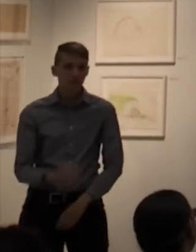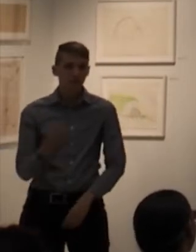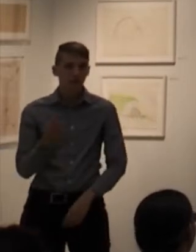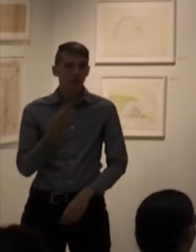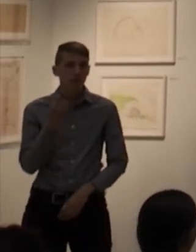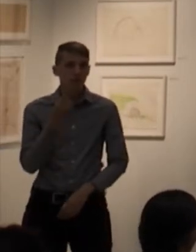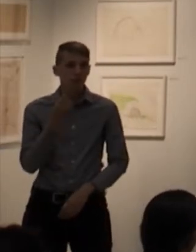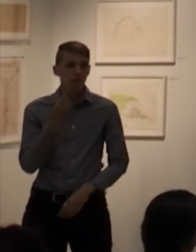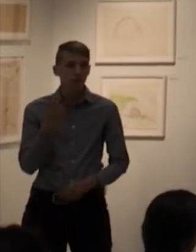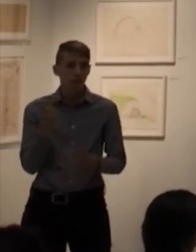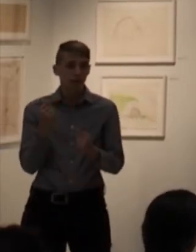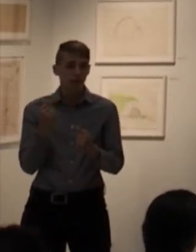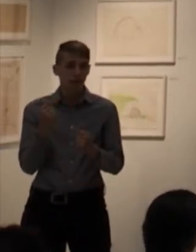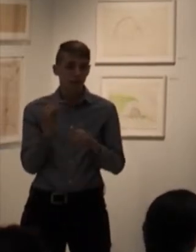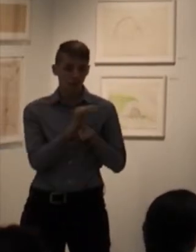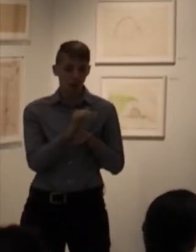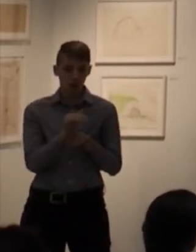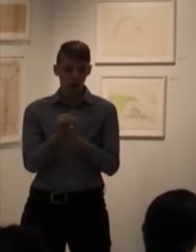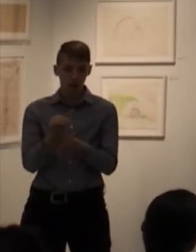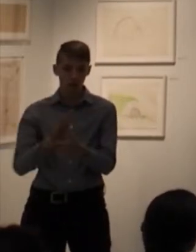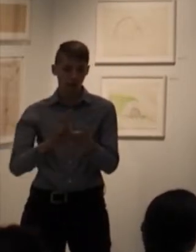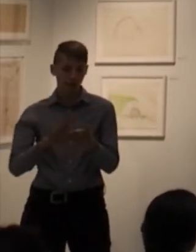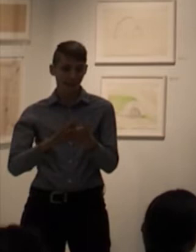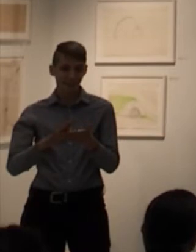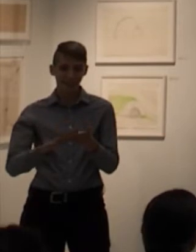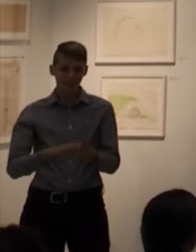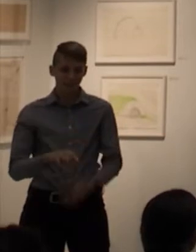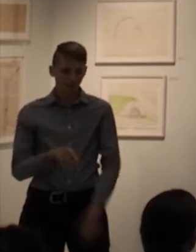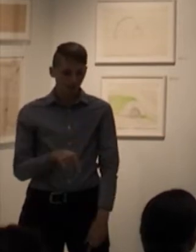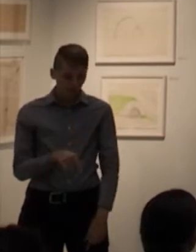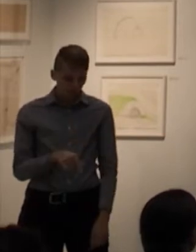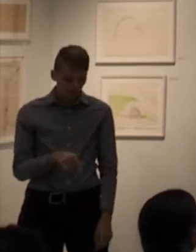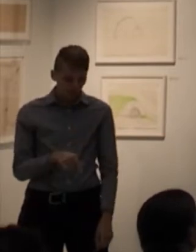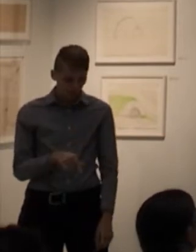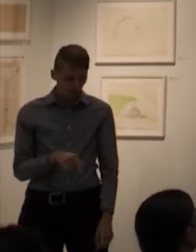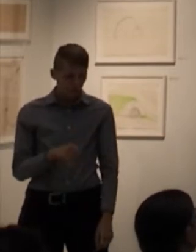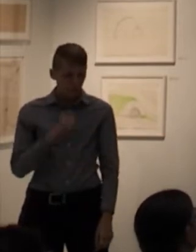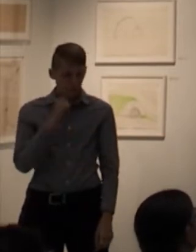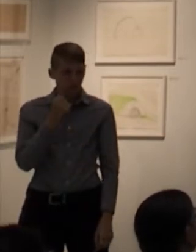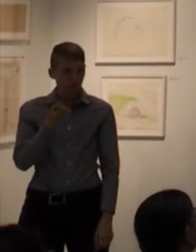every night to clean up, and they could not understand the